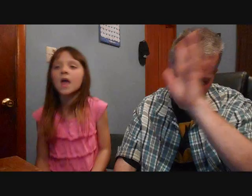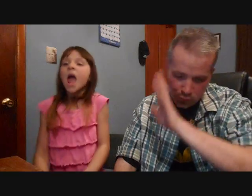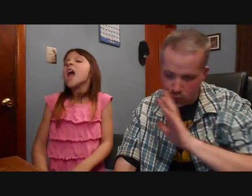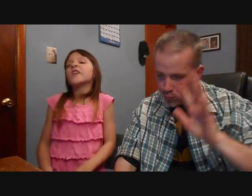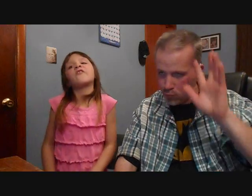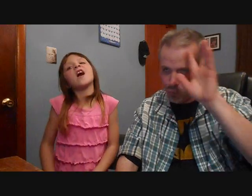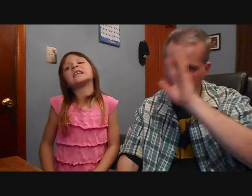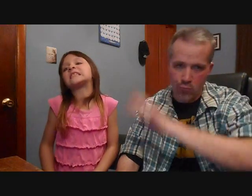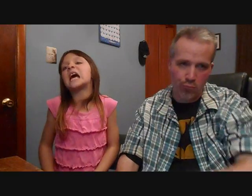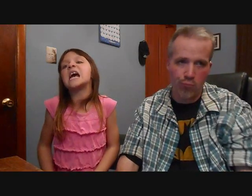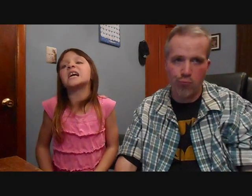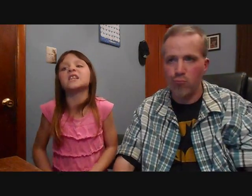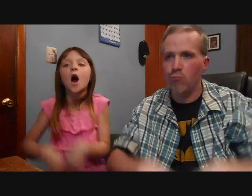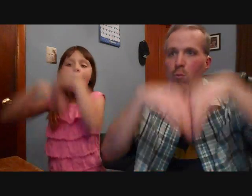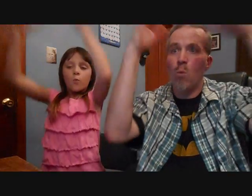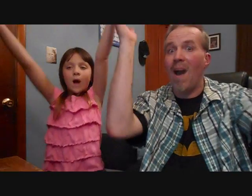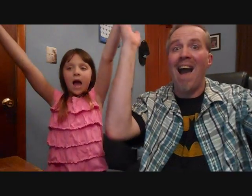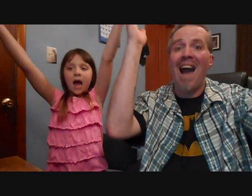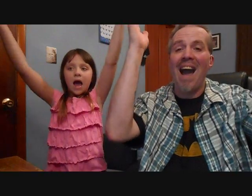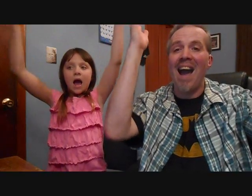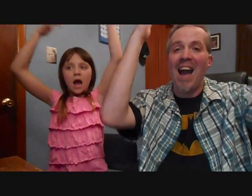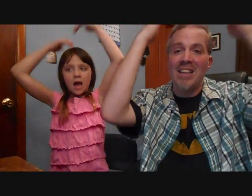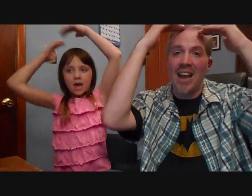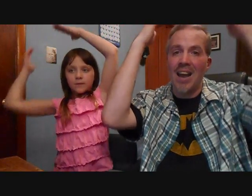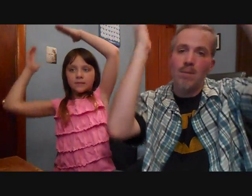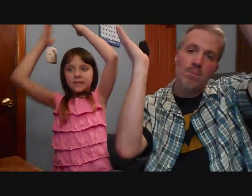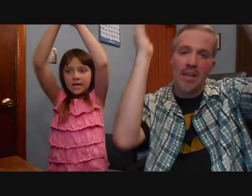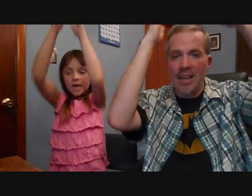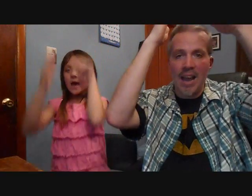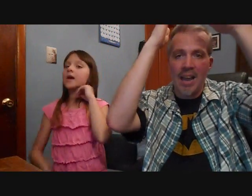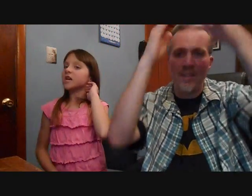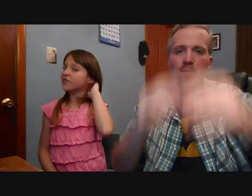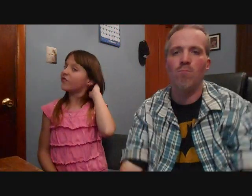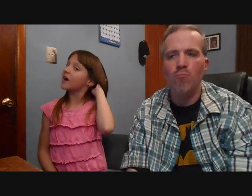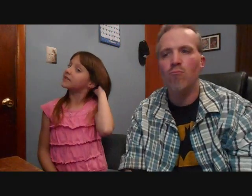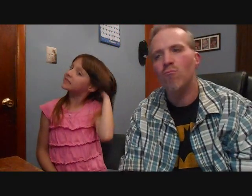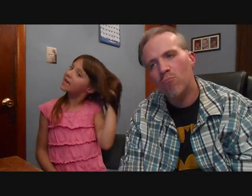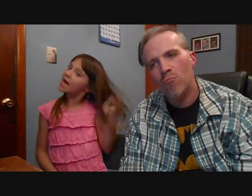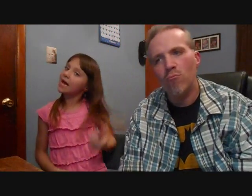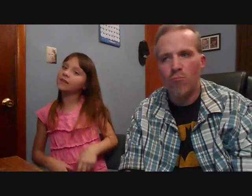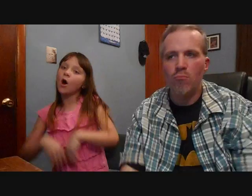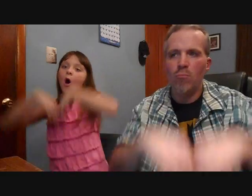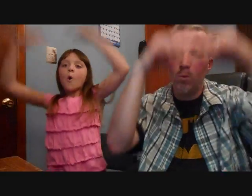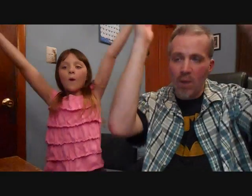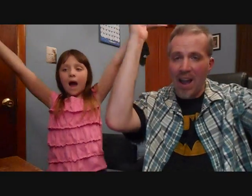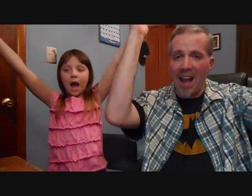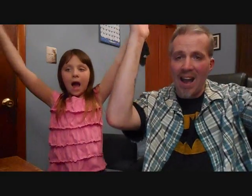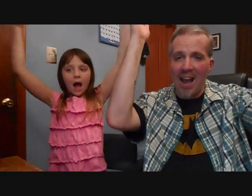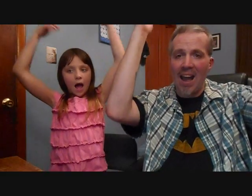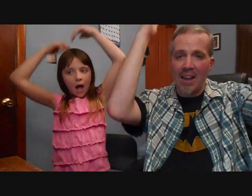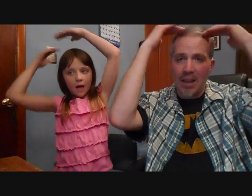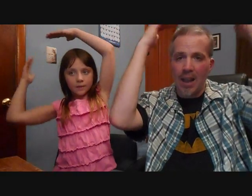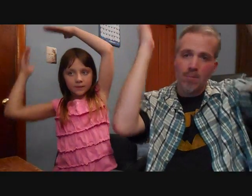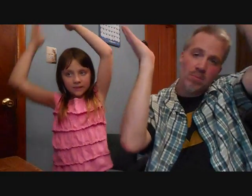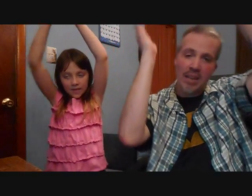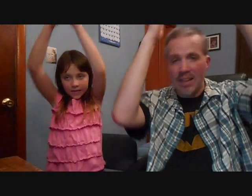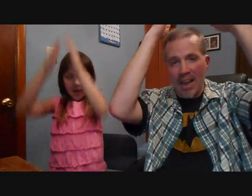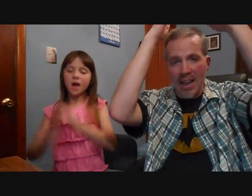It's fun to stay at the YMCA It's fun to stay at the YMCA